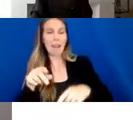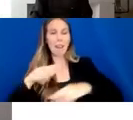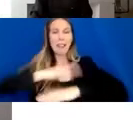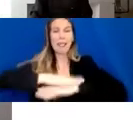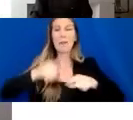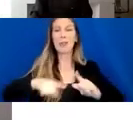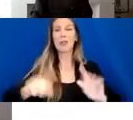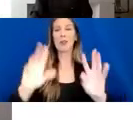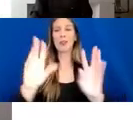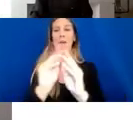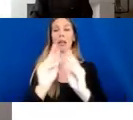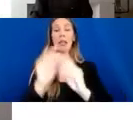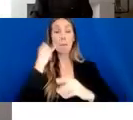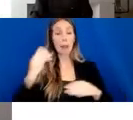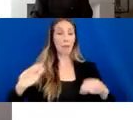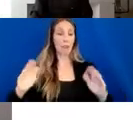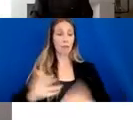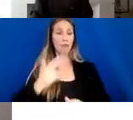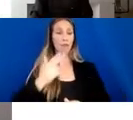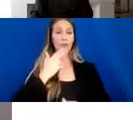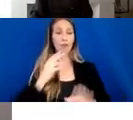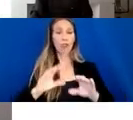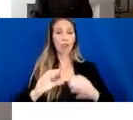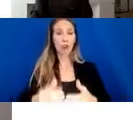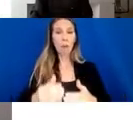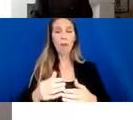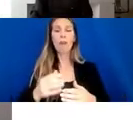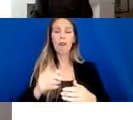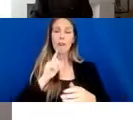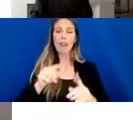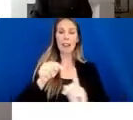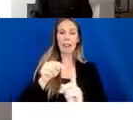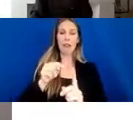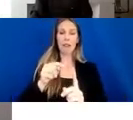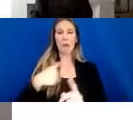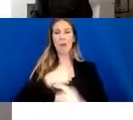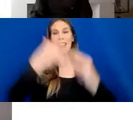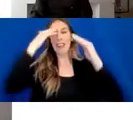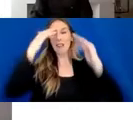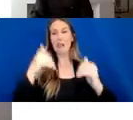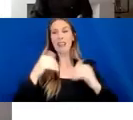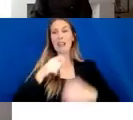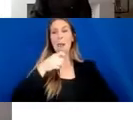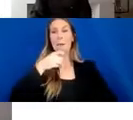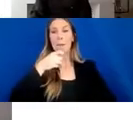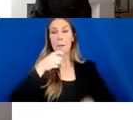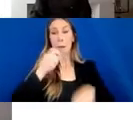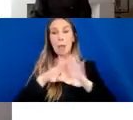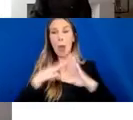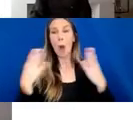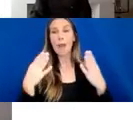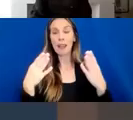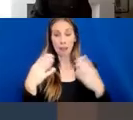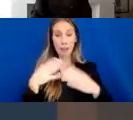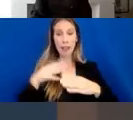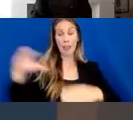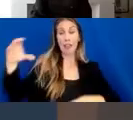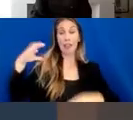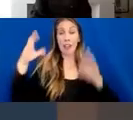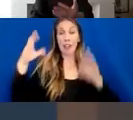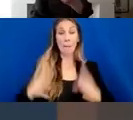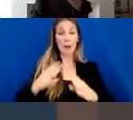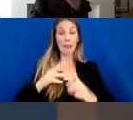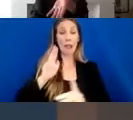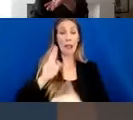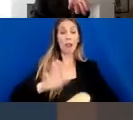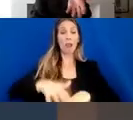the chair can, of course, it's expected there that the mics will be fully open and the chair can call upon you. It